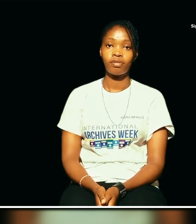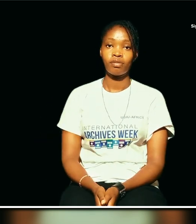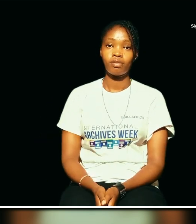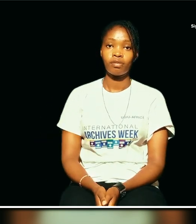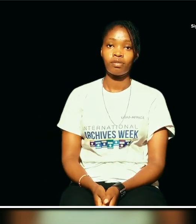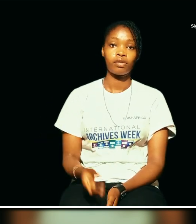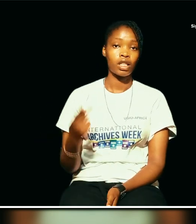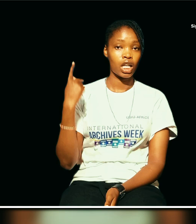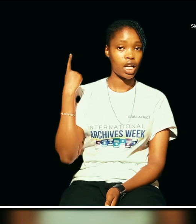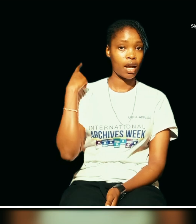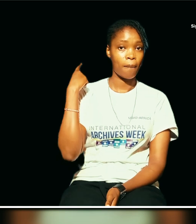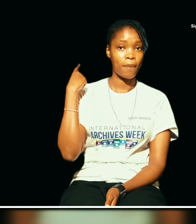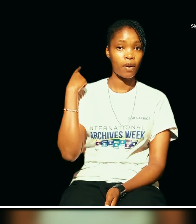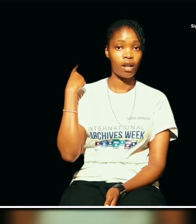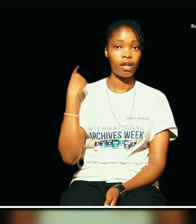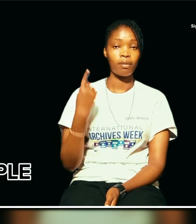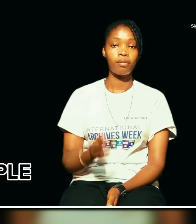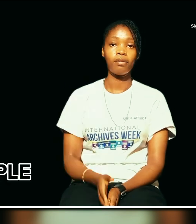couple,